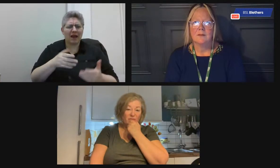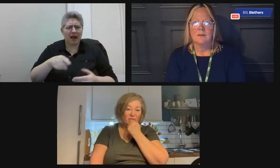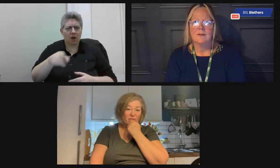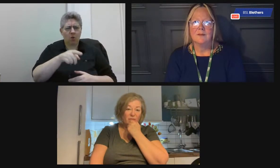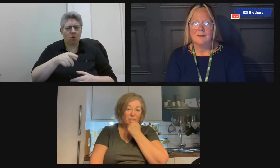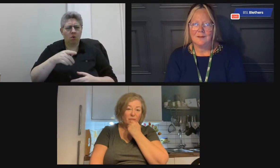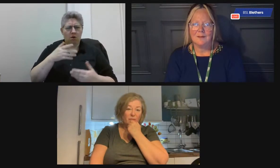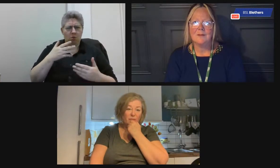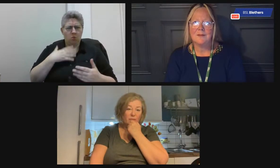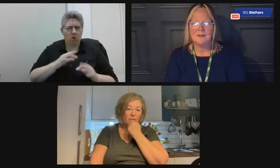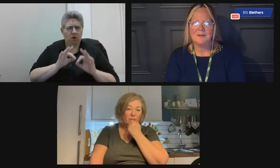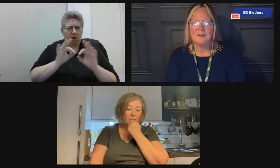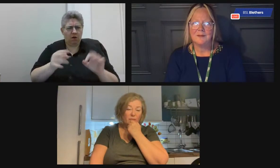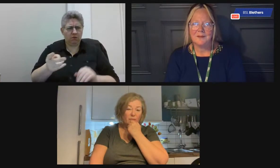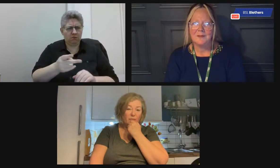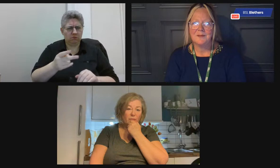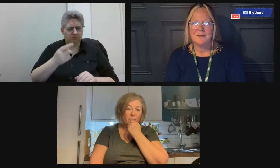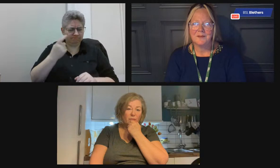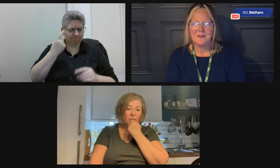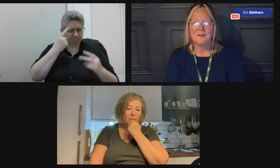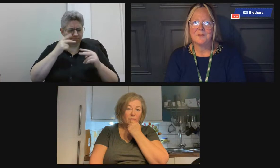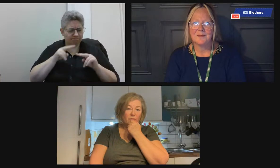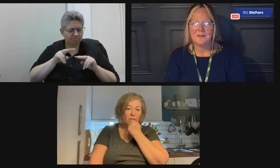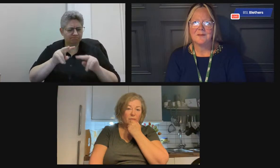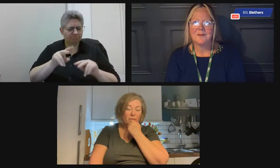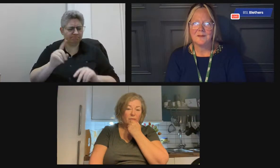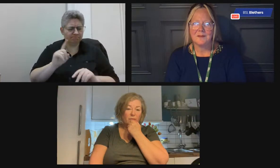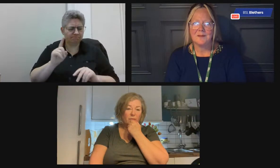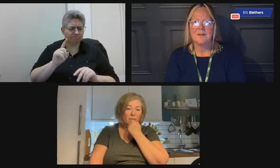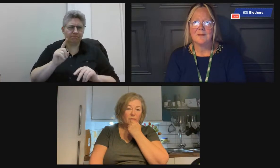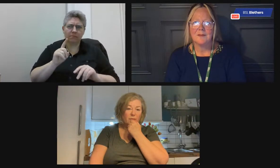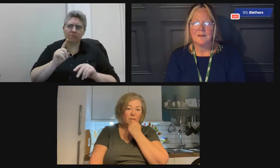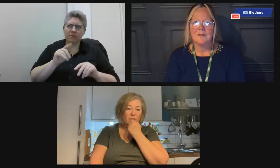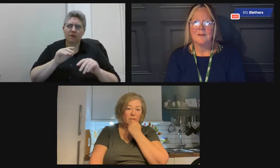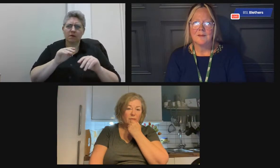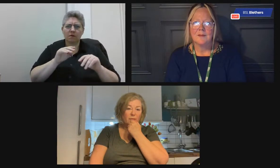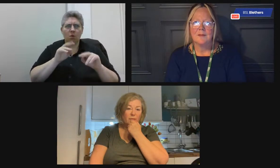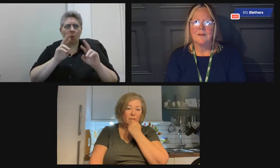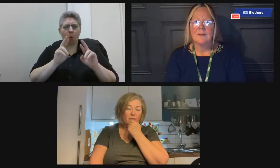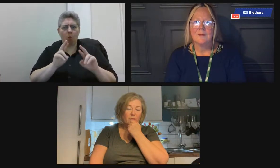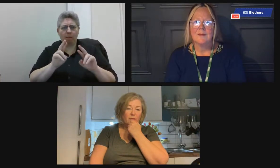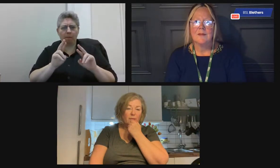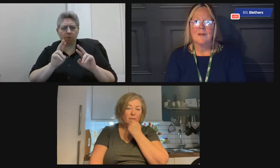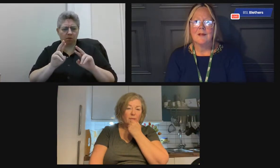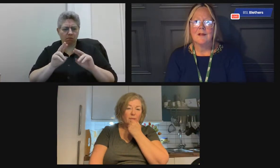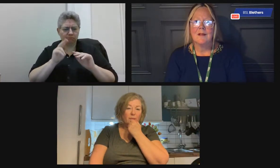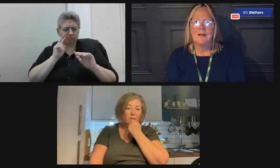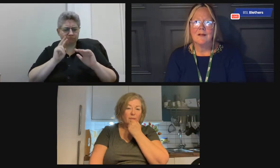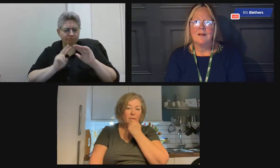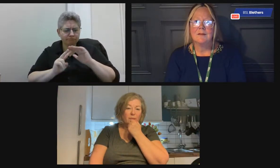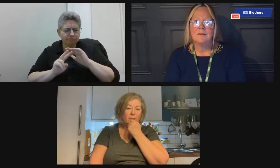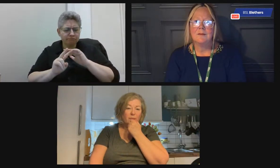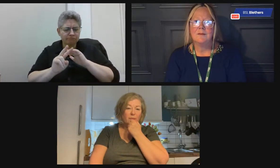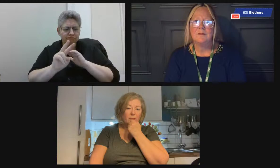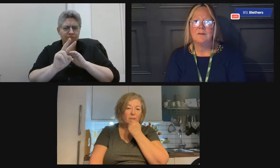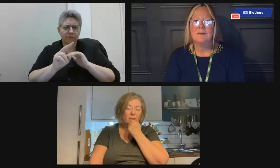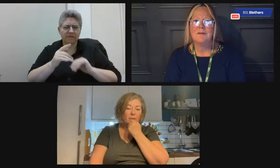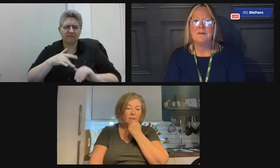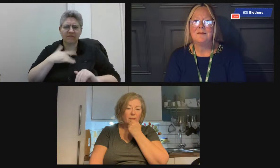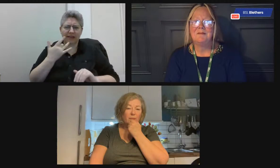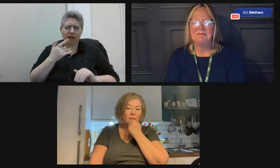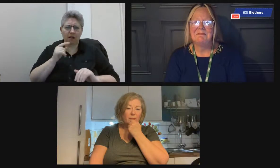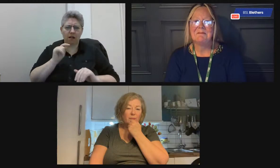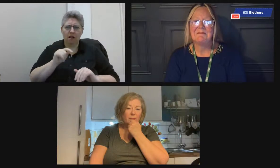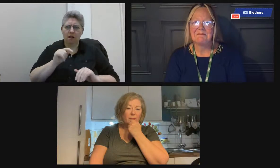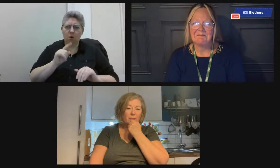barriers. Colin, you've shared your journey and your experience, but could I ask both of you, if you were to look to the